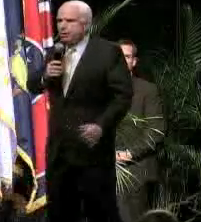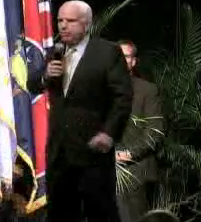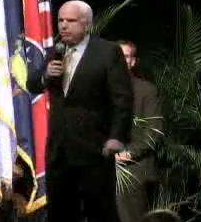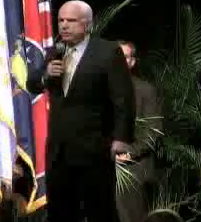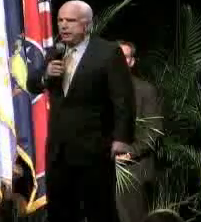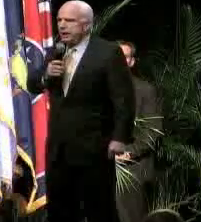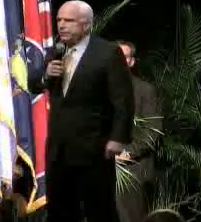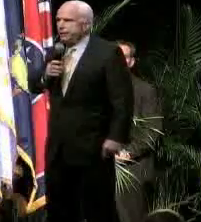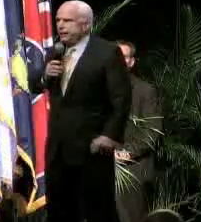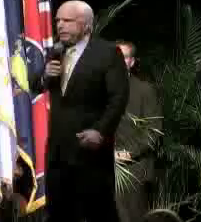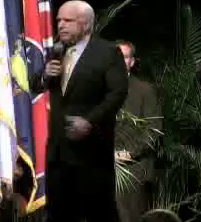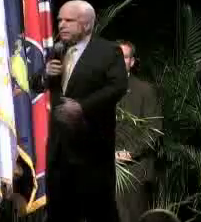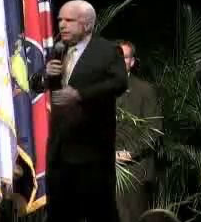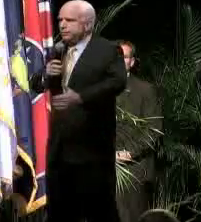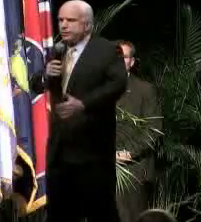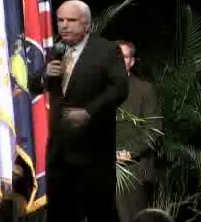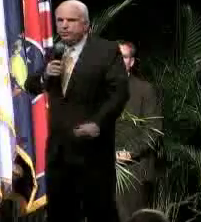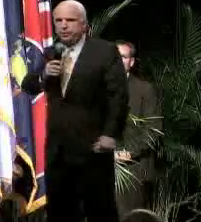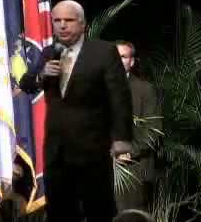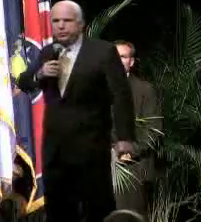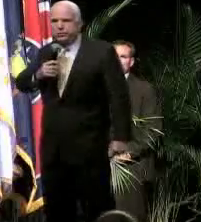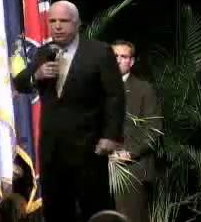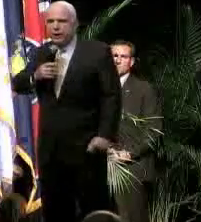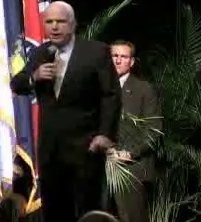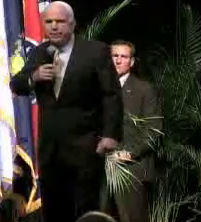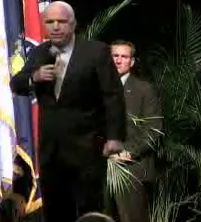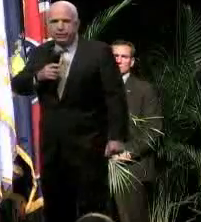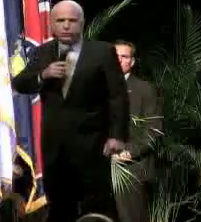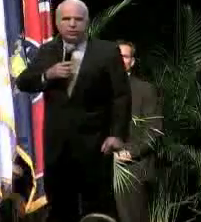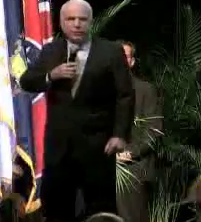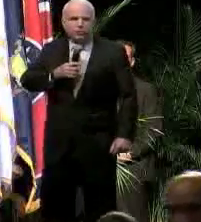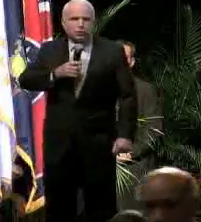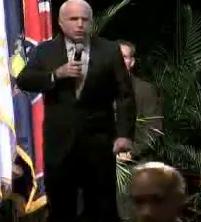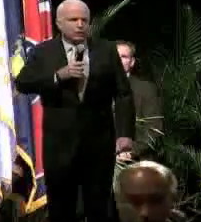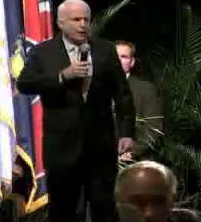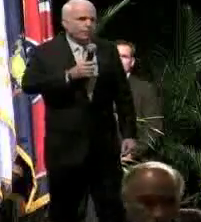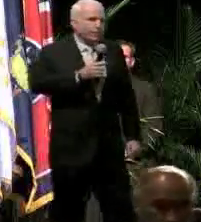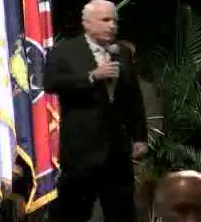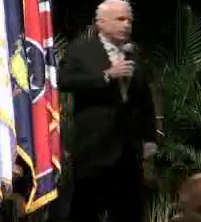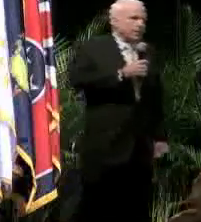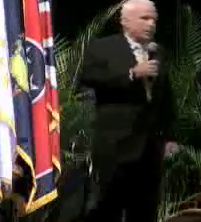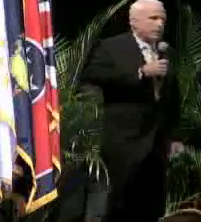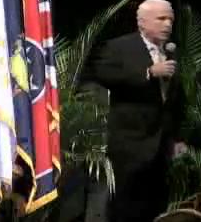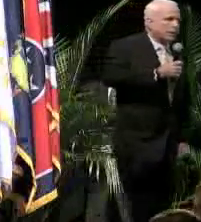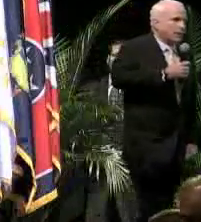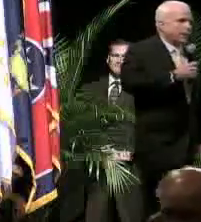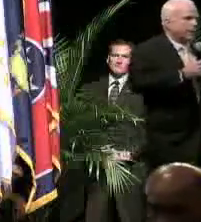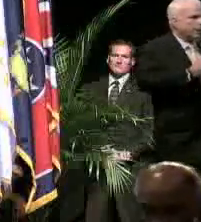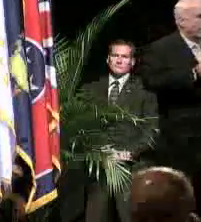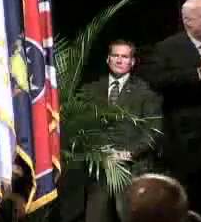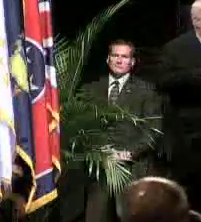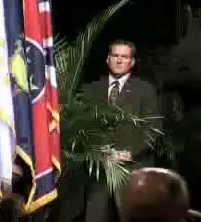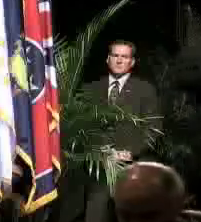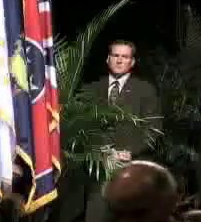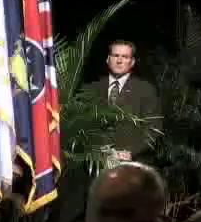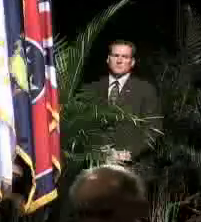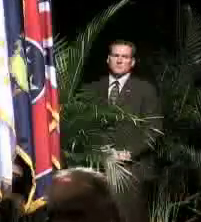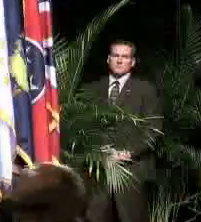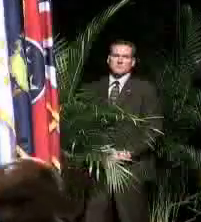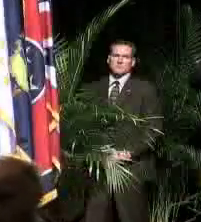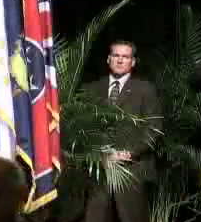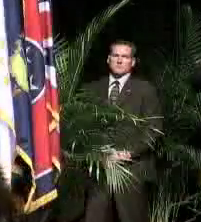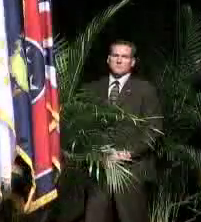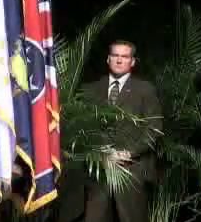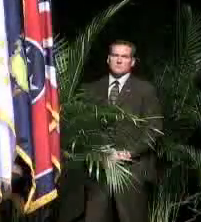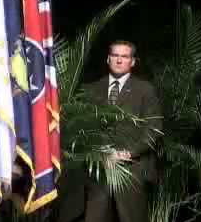Babies are dehydrated and senior citizens are dying. There is no excuse for that failure in America and can never be repeated,